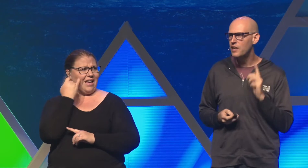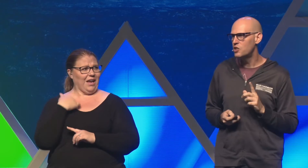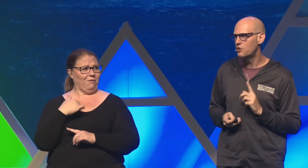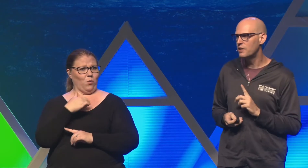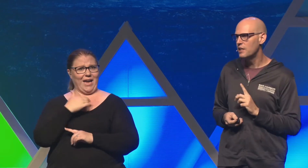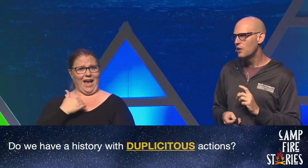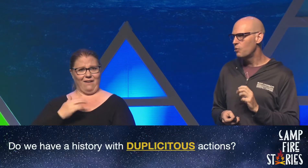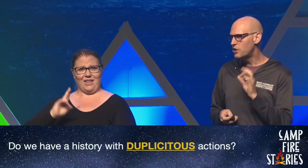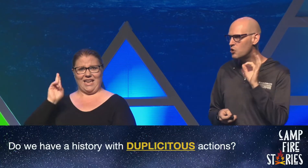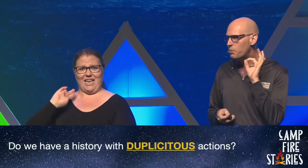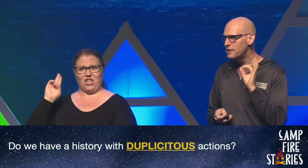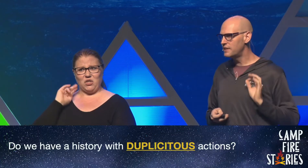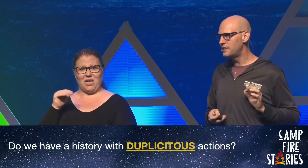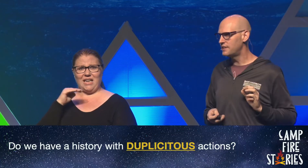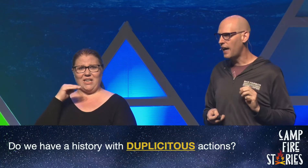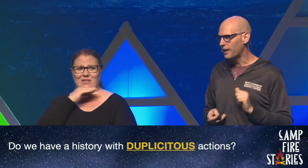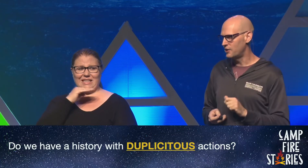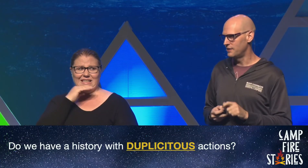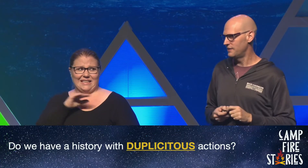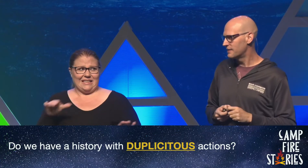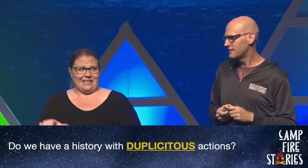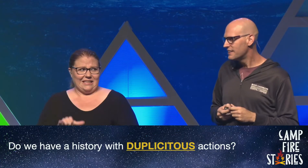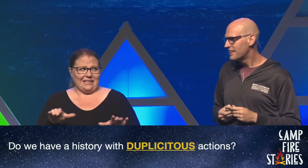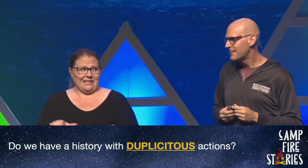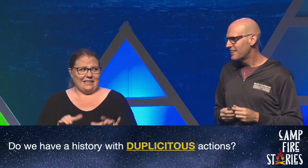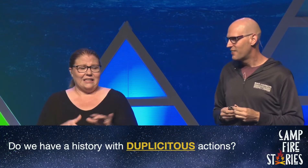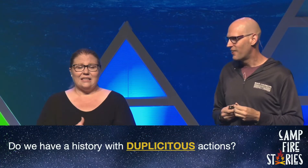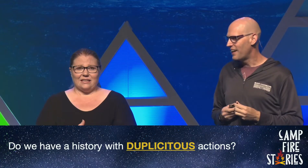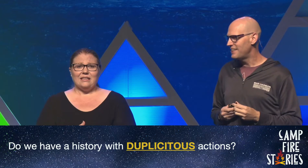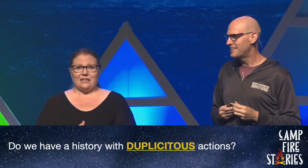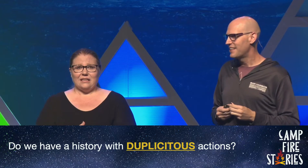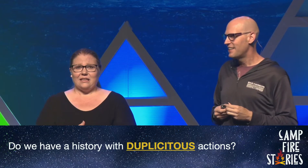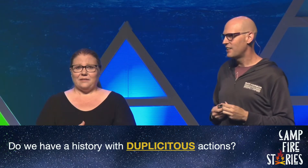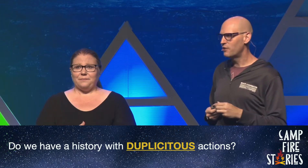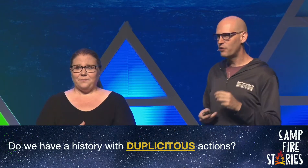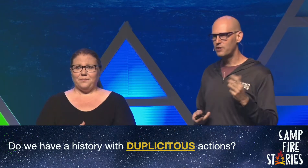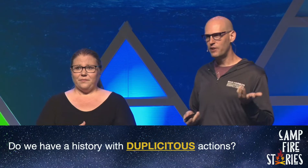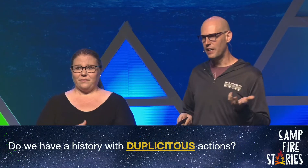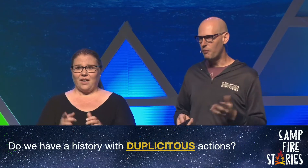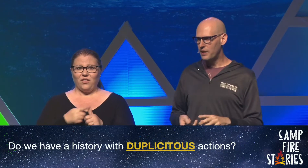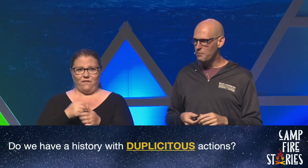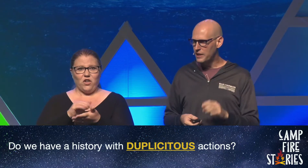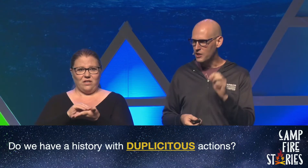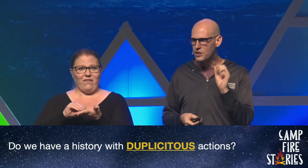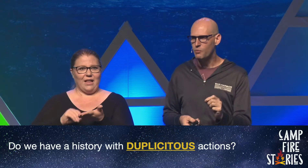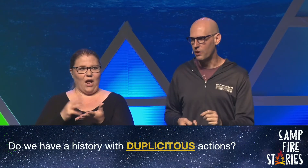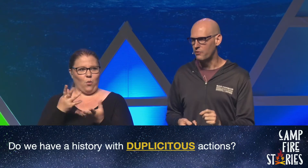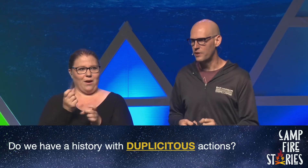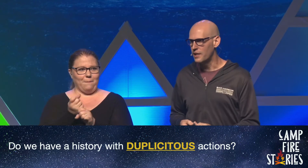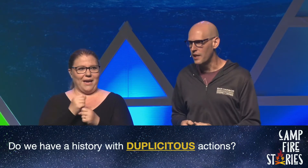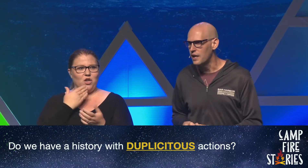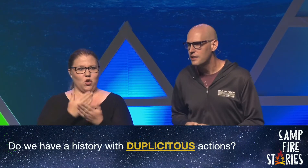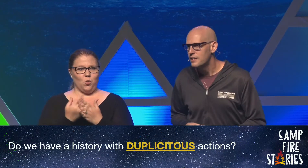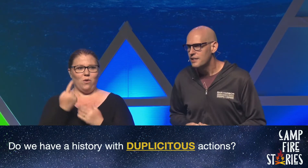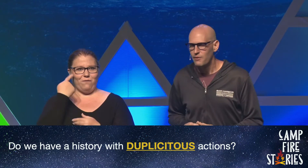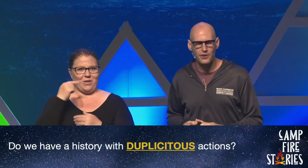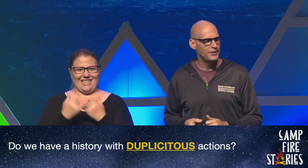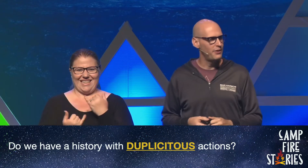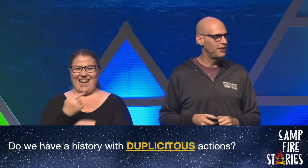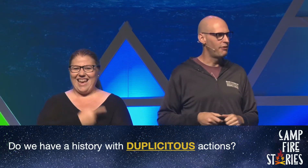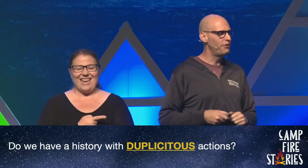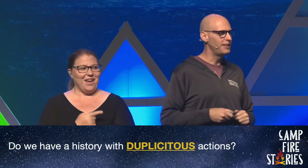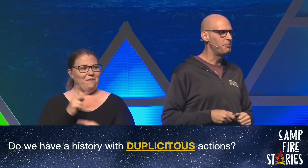have a history with duplicitous actions, right? That's your first fill-in. I wanted to make it a good one for today.